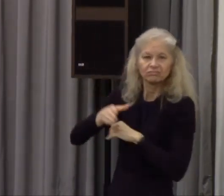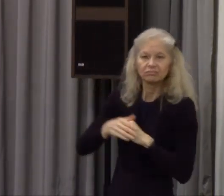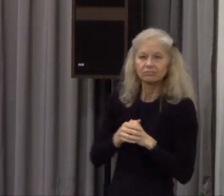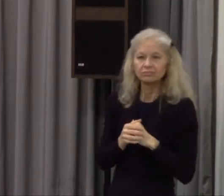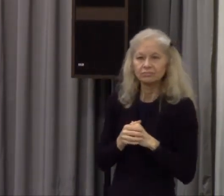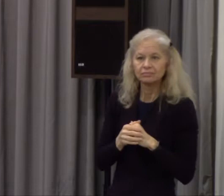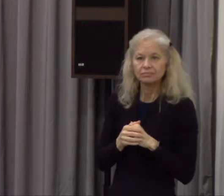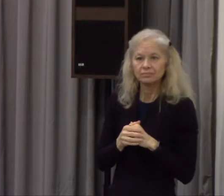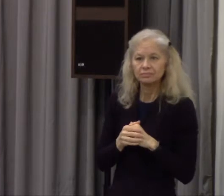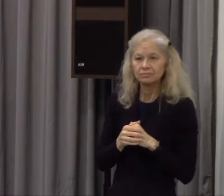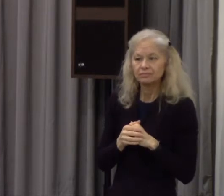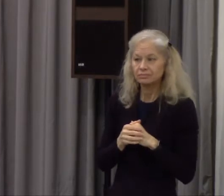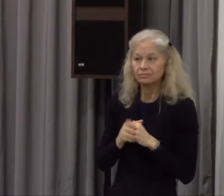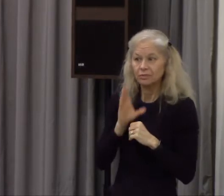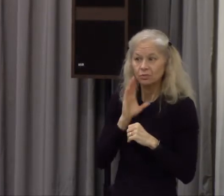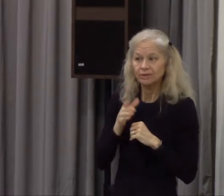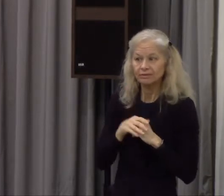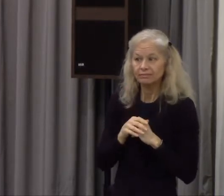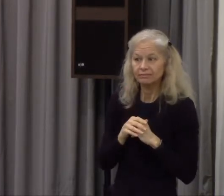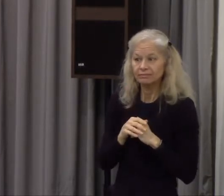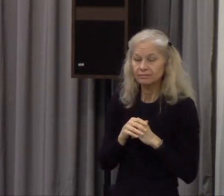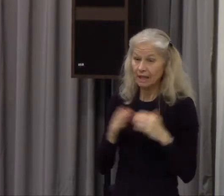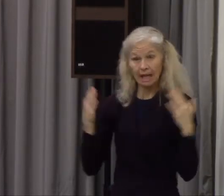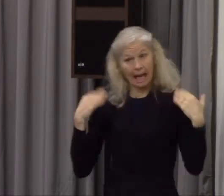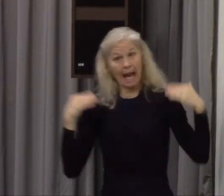there. Of course, what would happen?